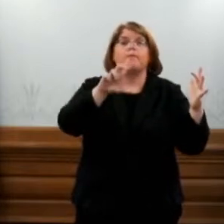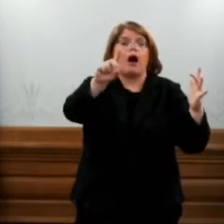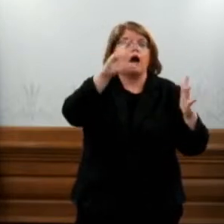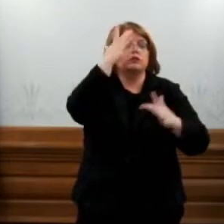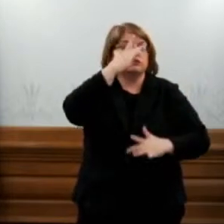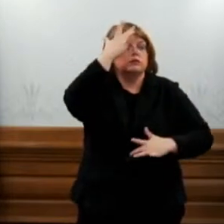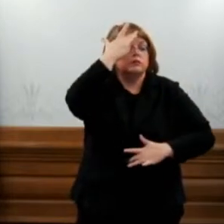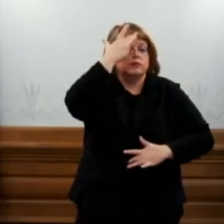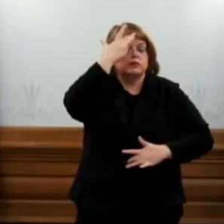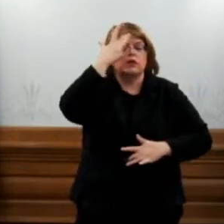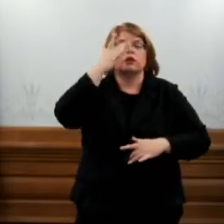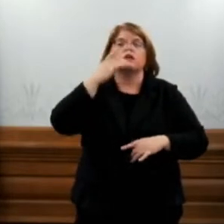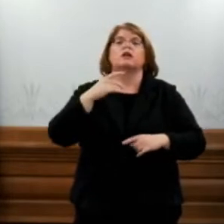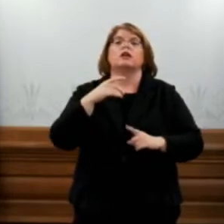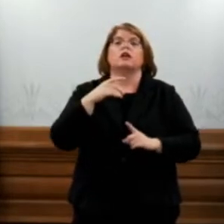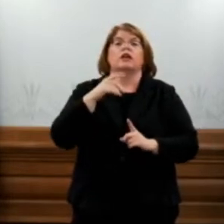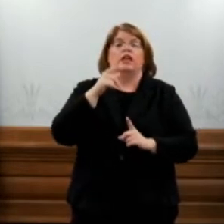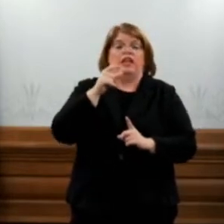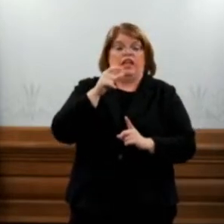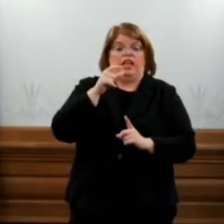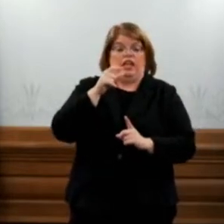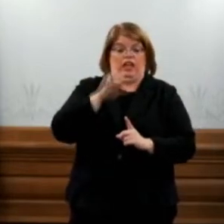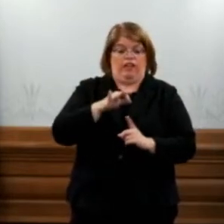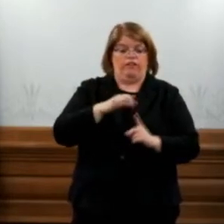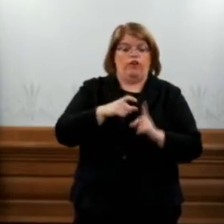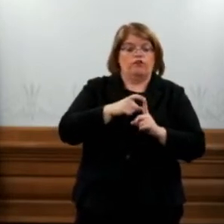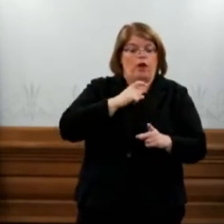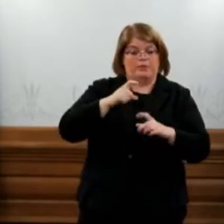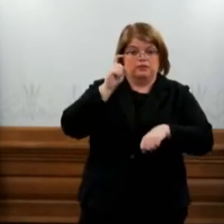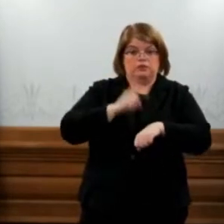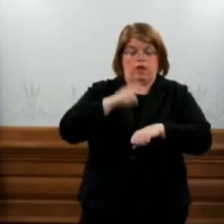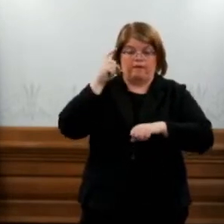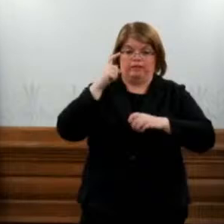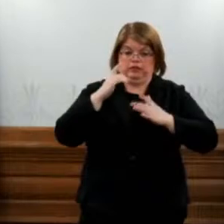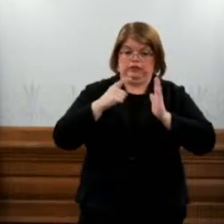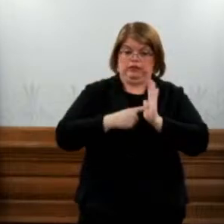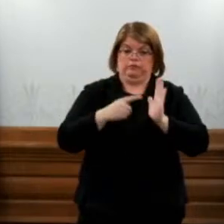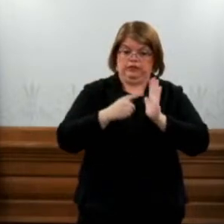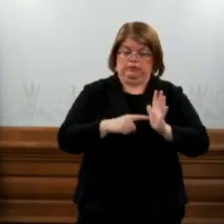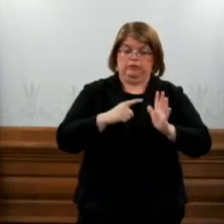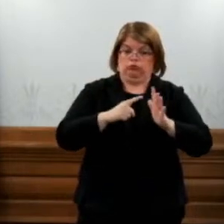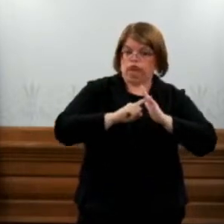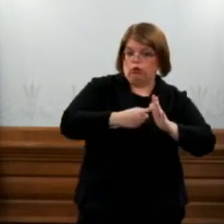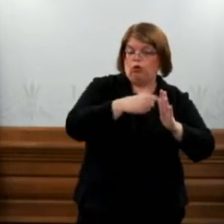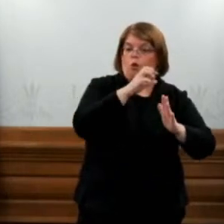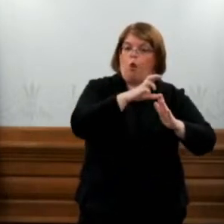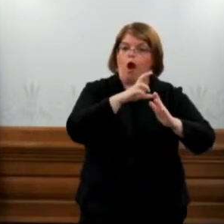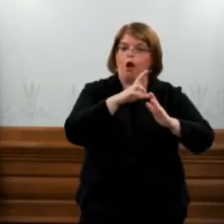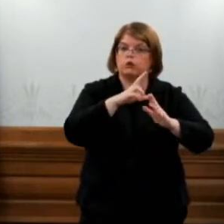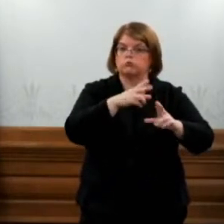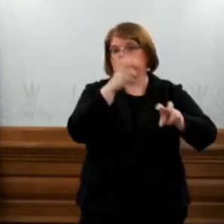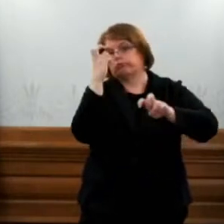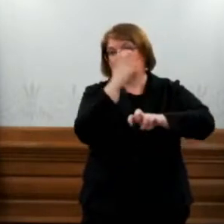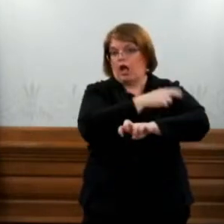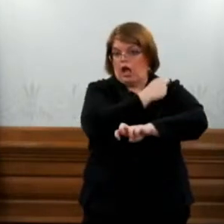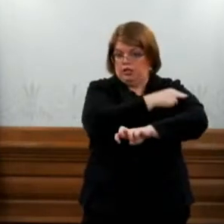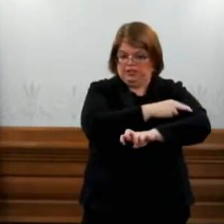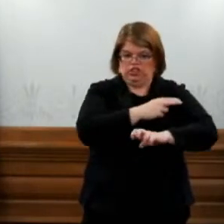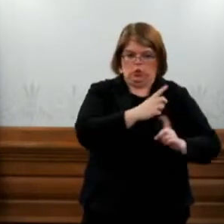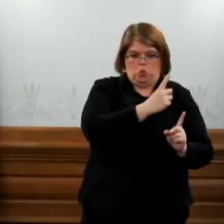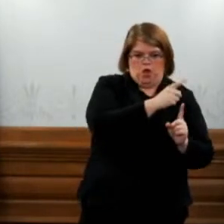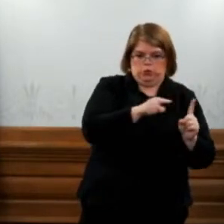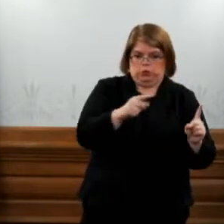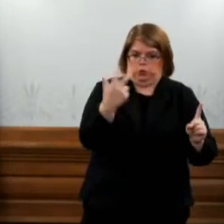plasma 3 days or less from your symptom onset or hospitalization onset, that you would do better.